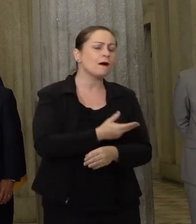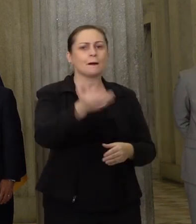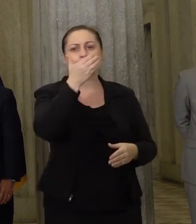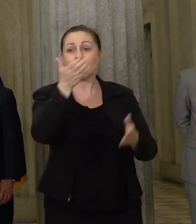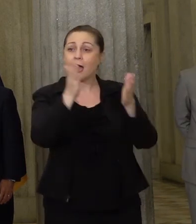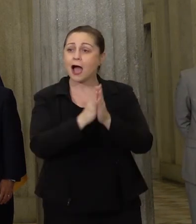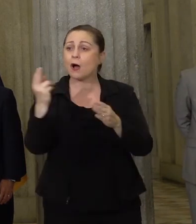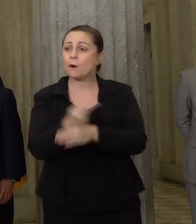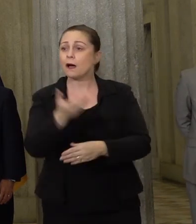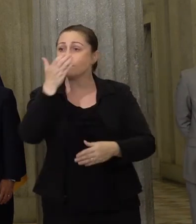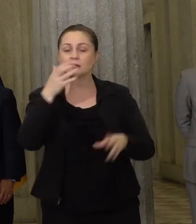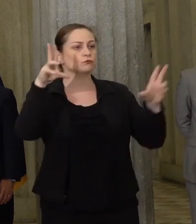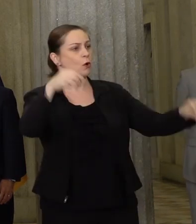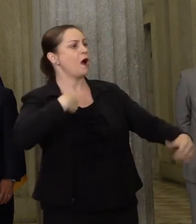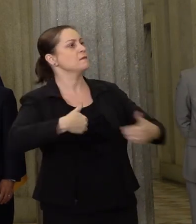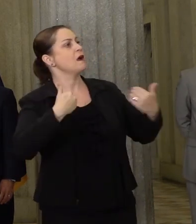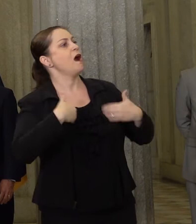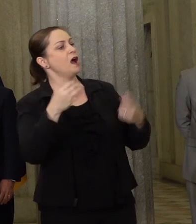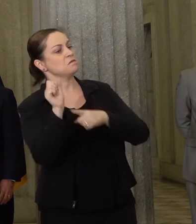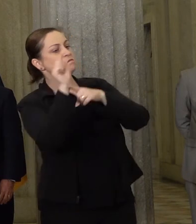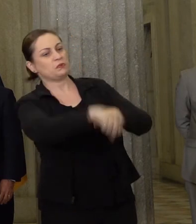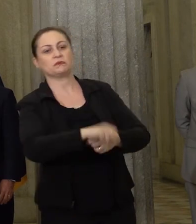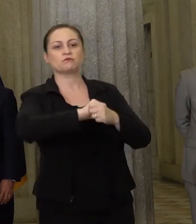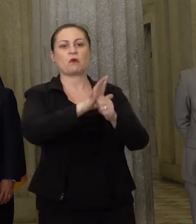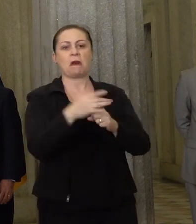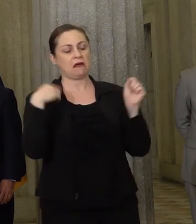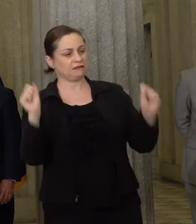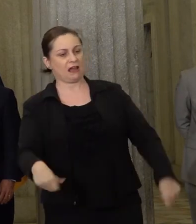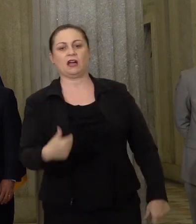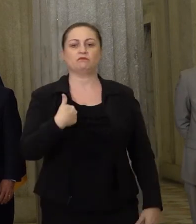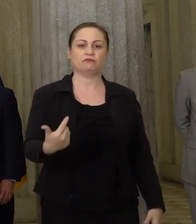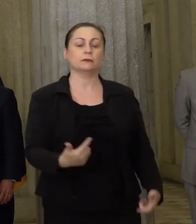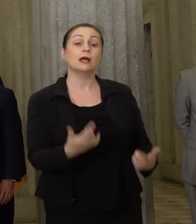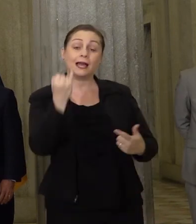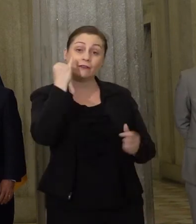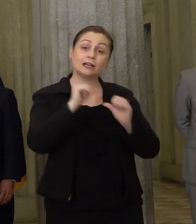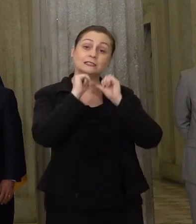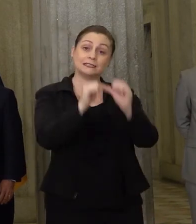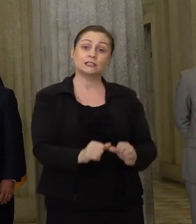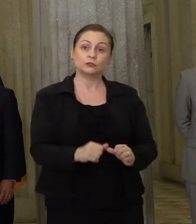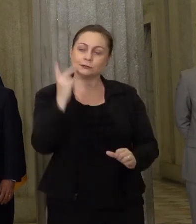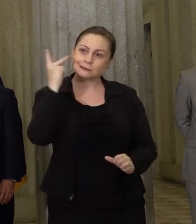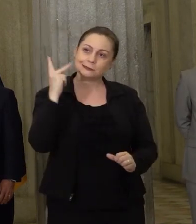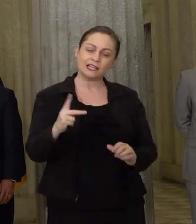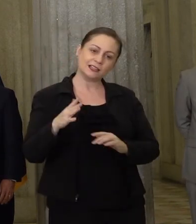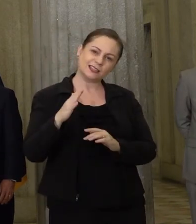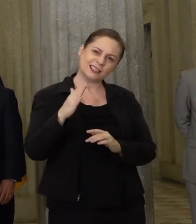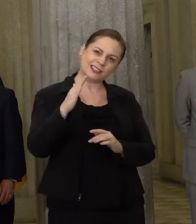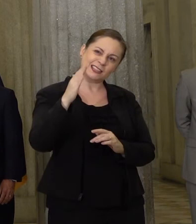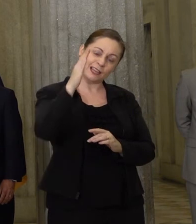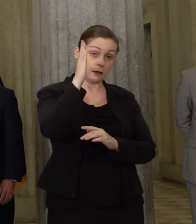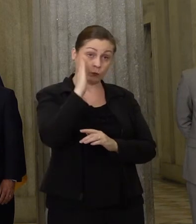them to wear masks, and they say, no, I'm young, I can beat the coronavirus, I have what it takes to beat it. If this continues, if you see the surge continuing,